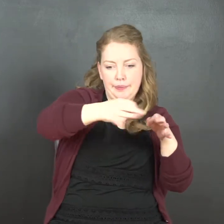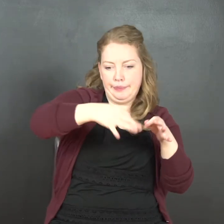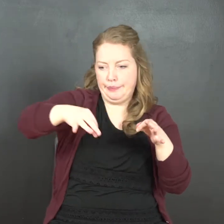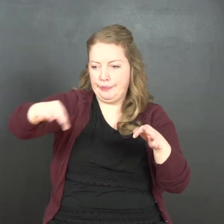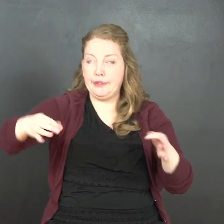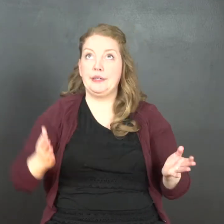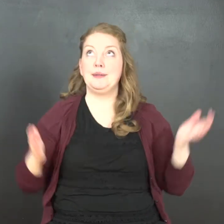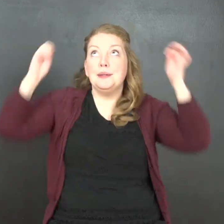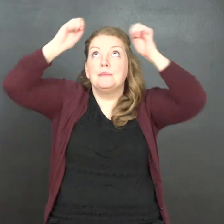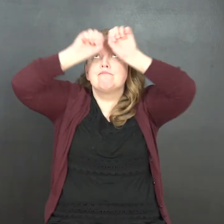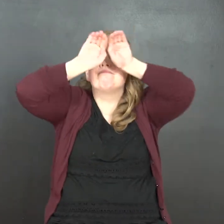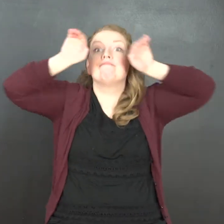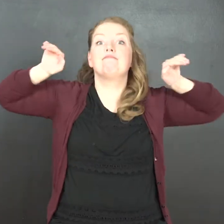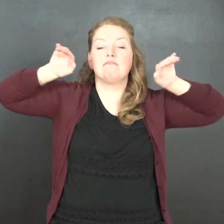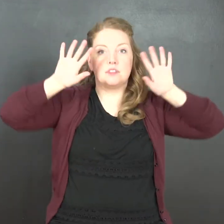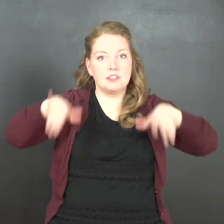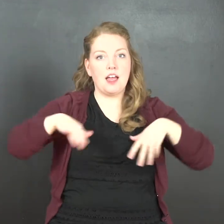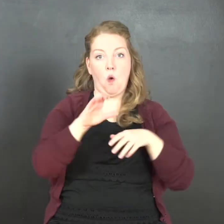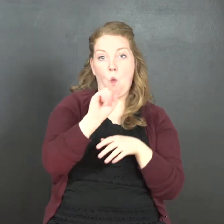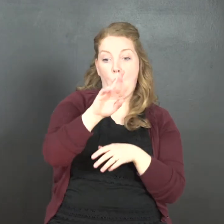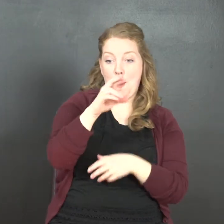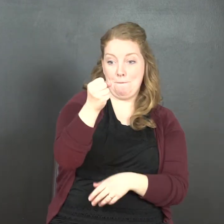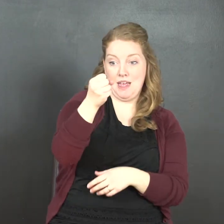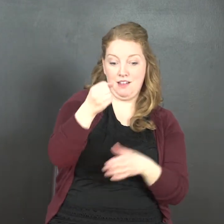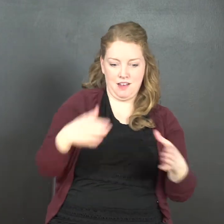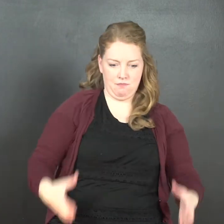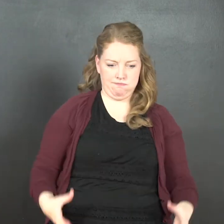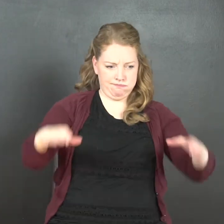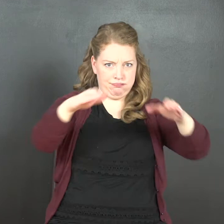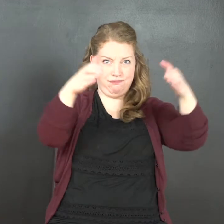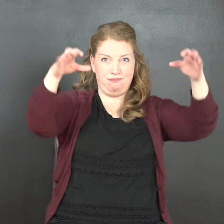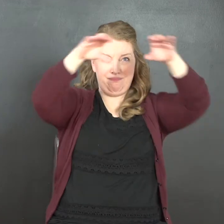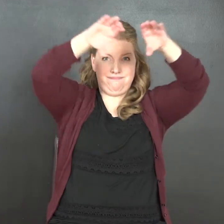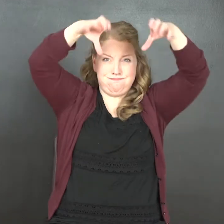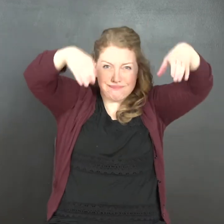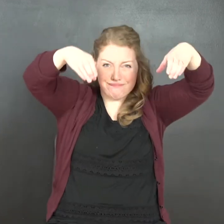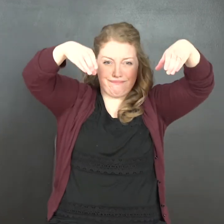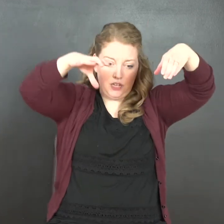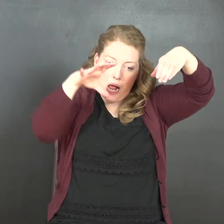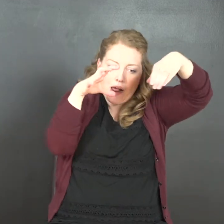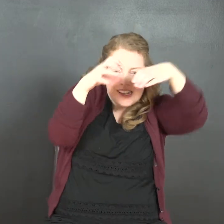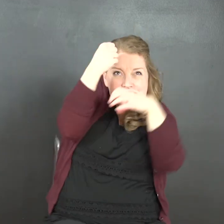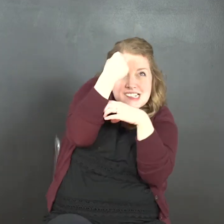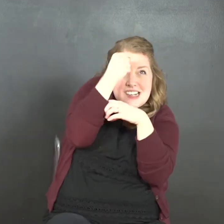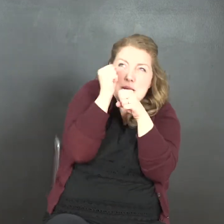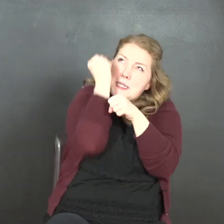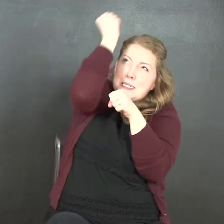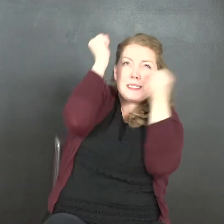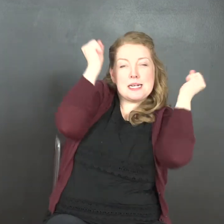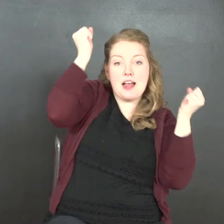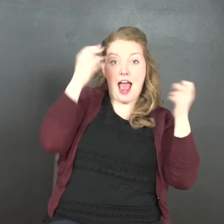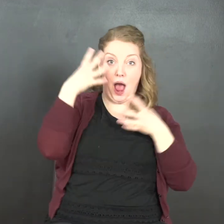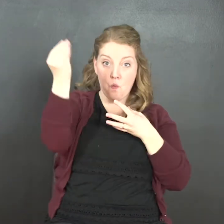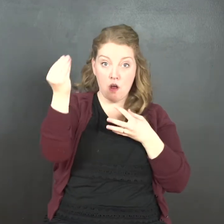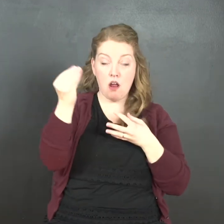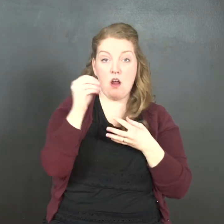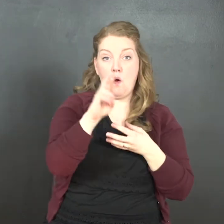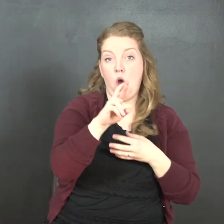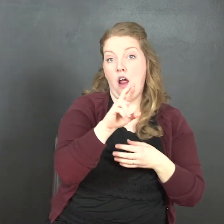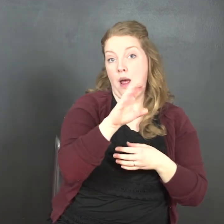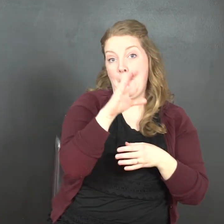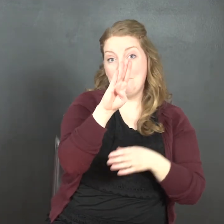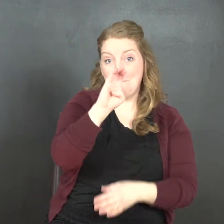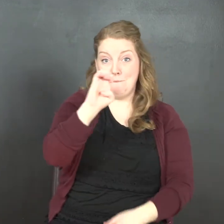milk can and somehow he gets out of that. They seal him in a beer barrel and again, he escapes. They put him in a maximum